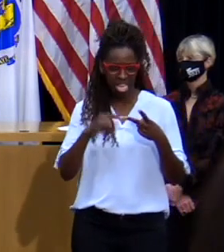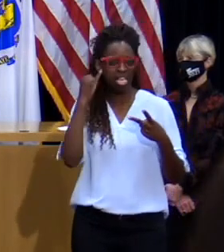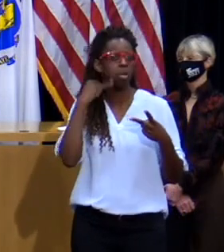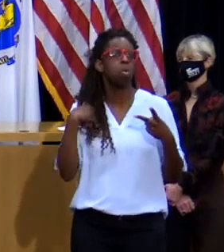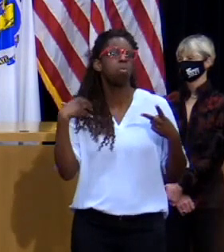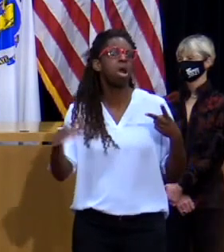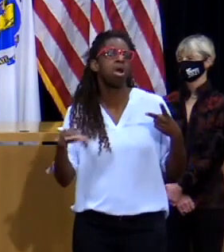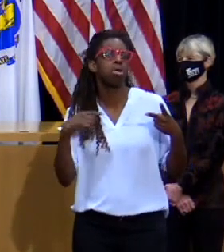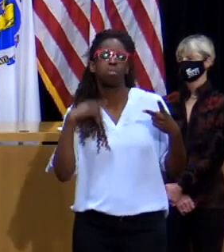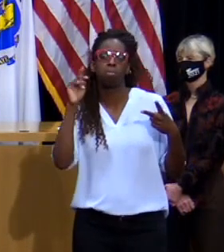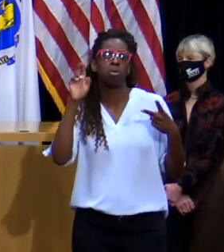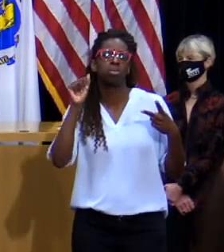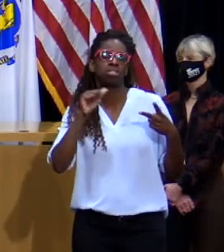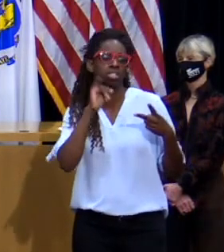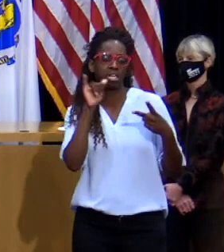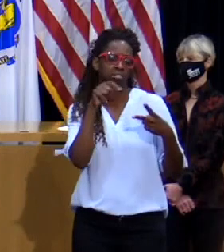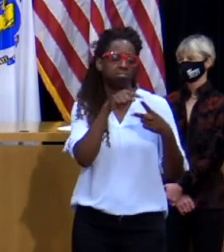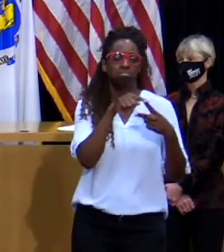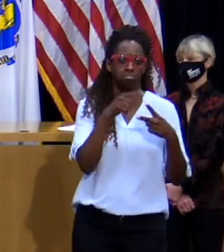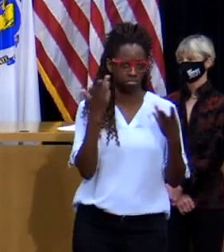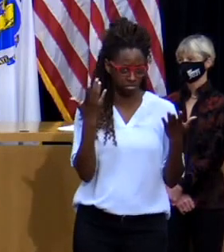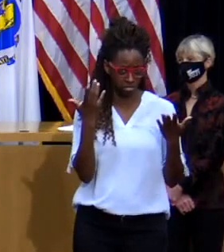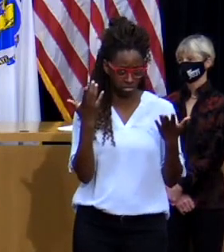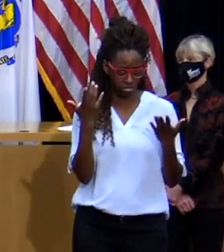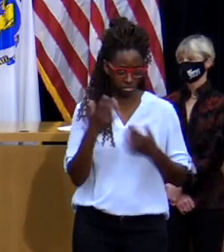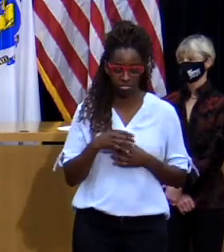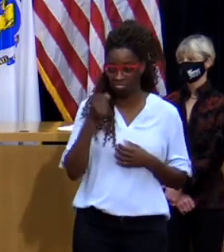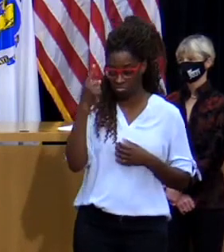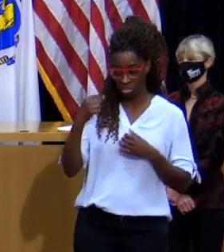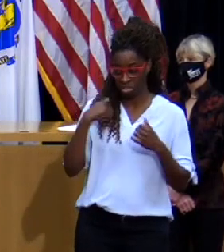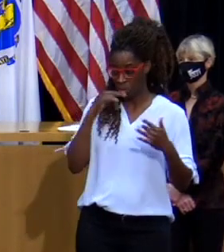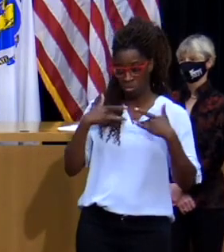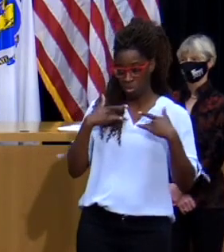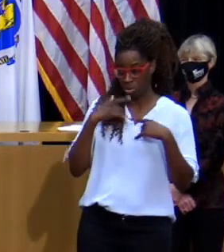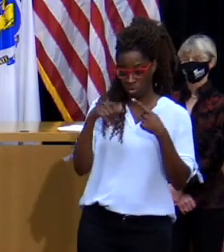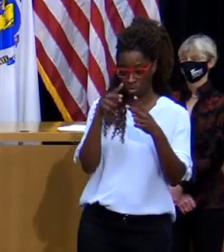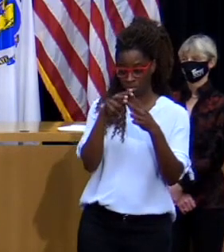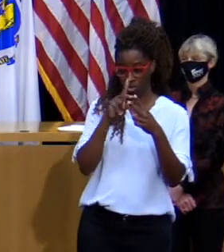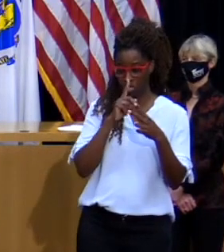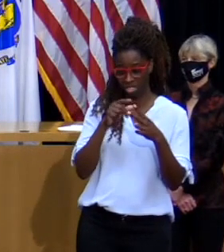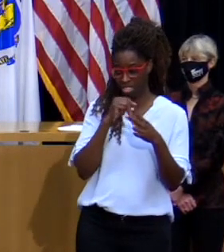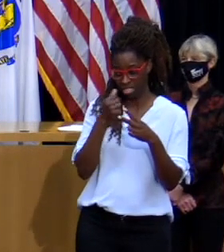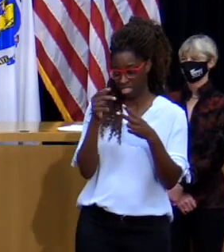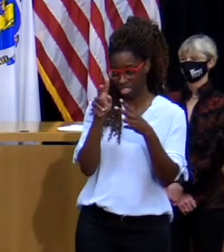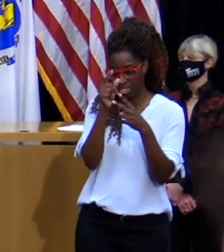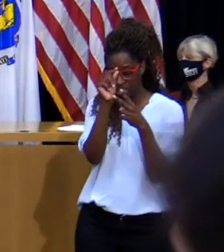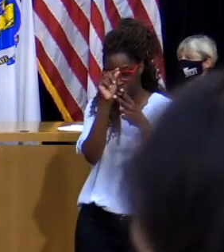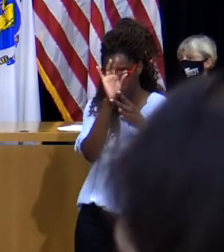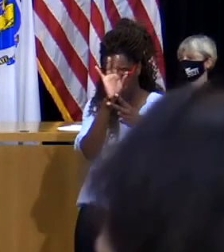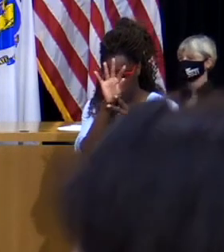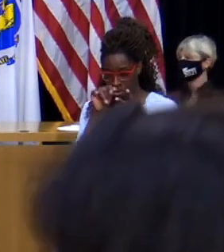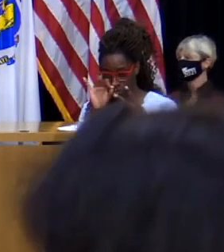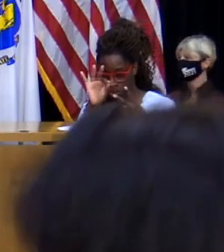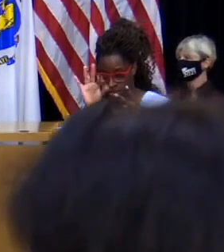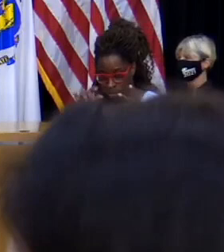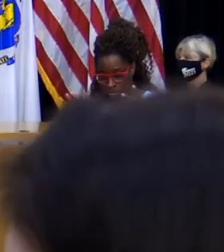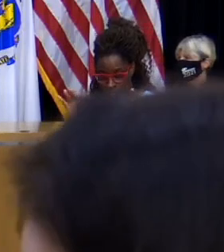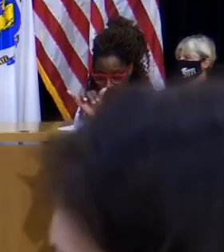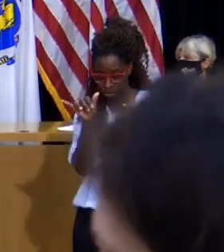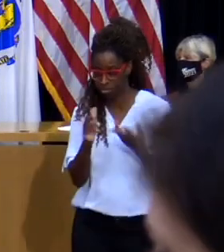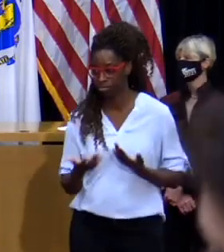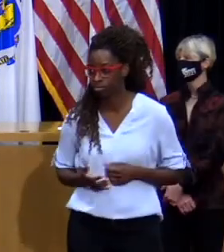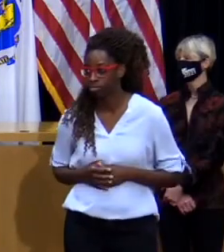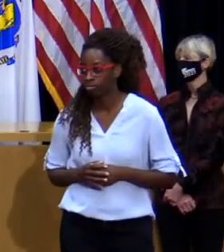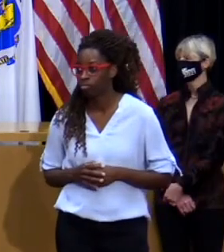in that arena. Doctor, can you take a question on ICU capacity? Sorry. Are